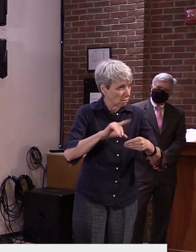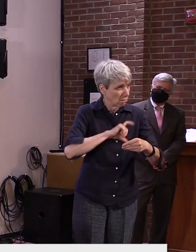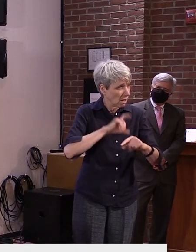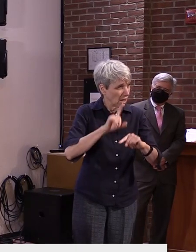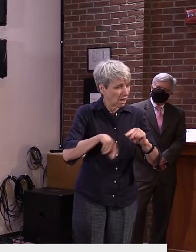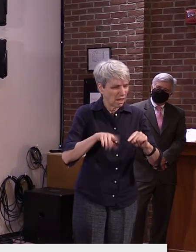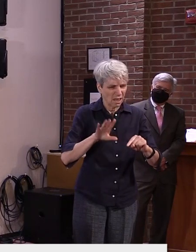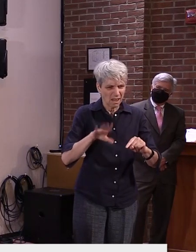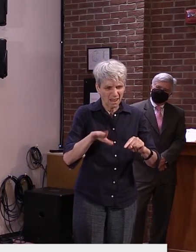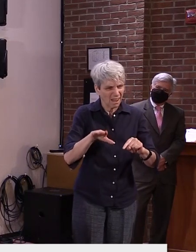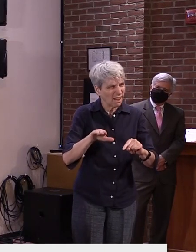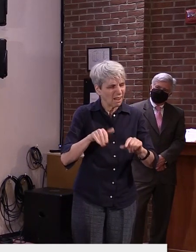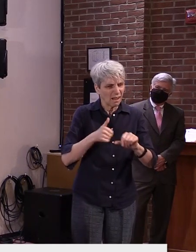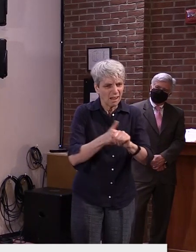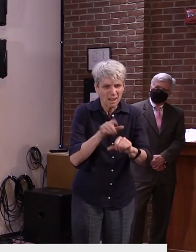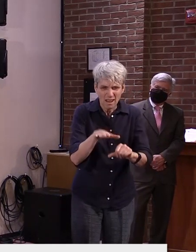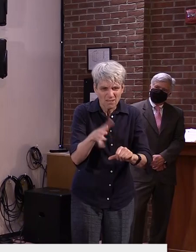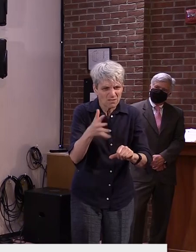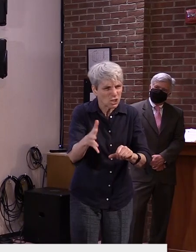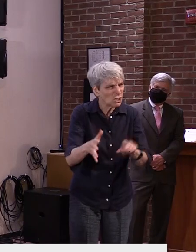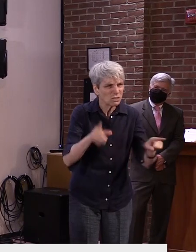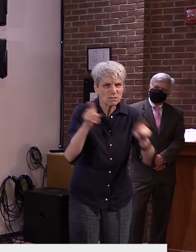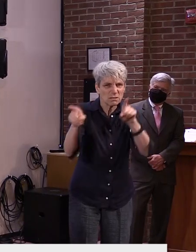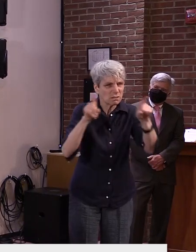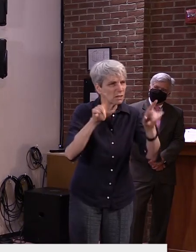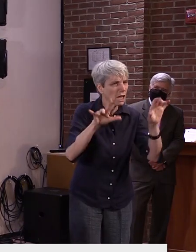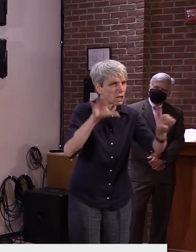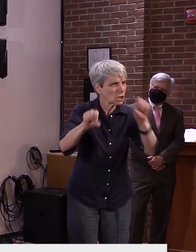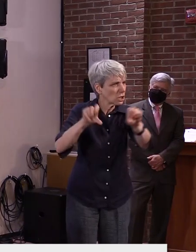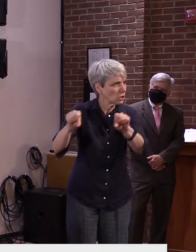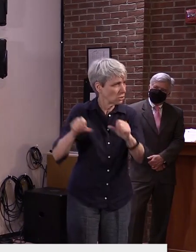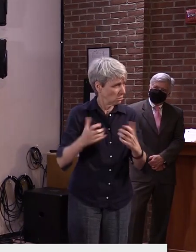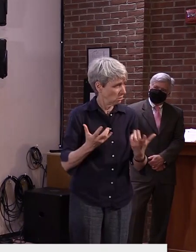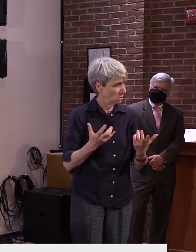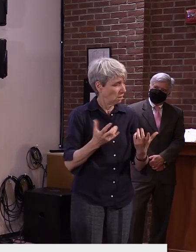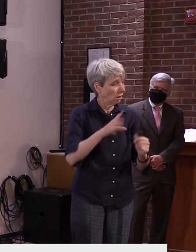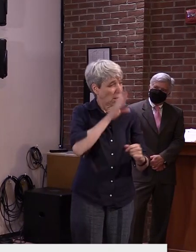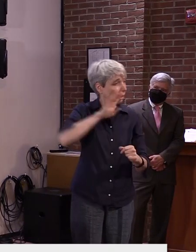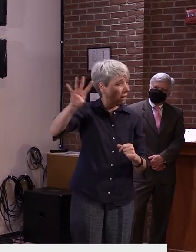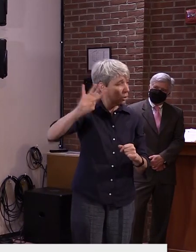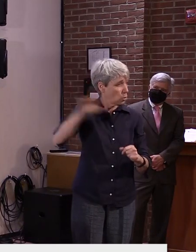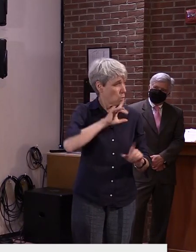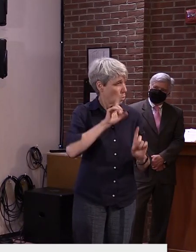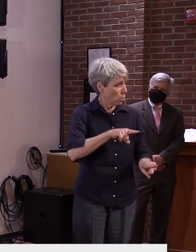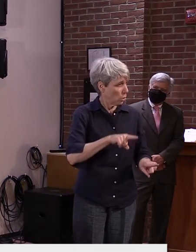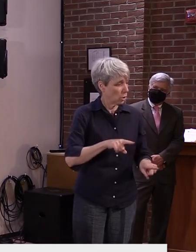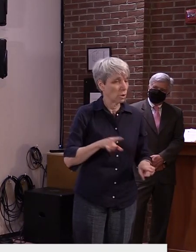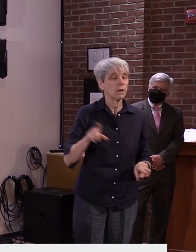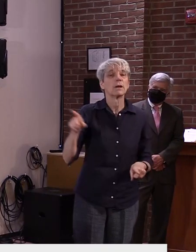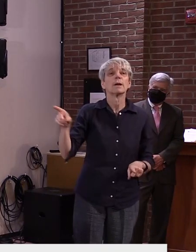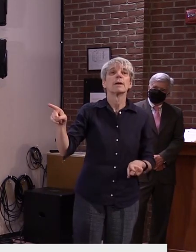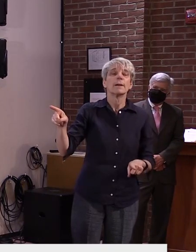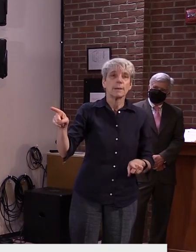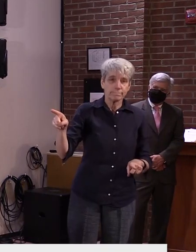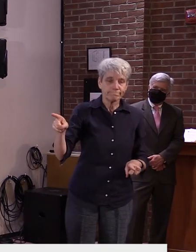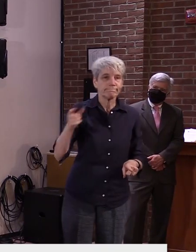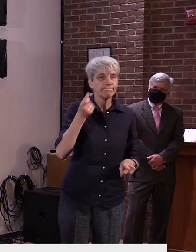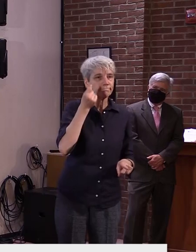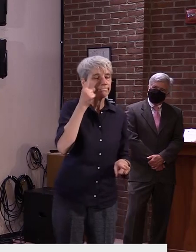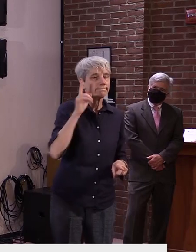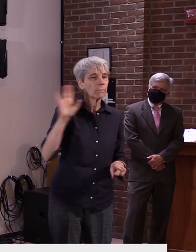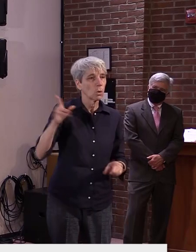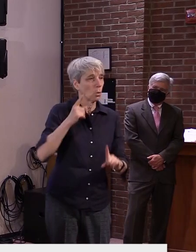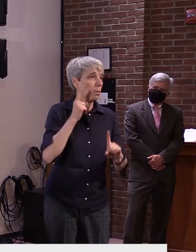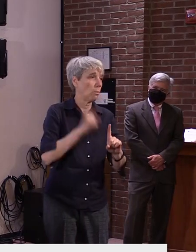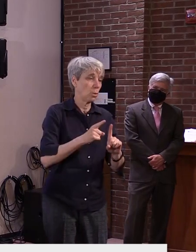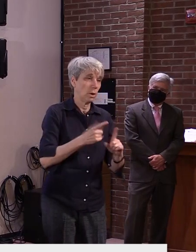and is not obeying this executive order? Yeah, Greg, I understand your point, but, you know, common